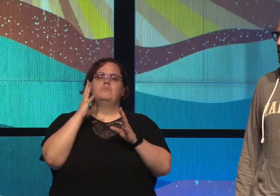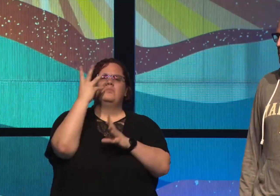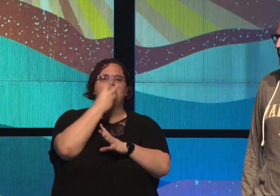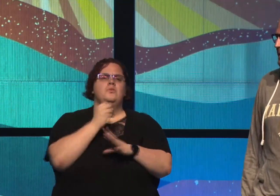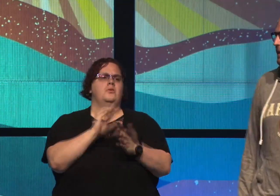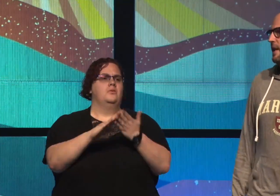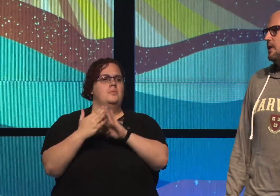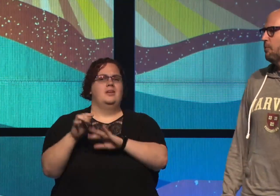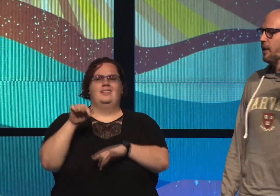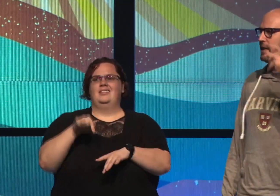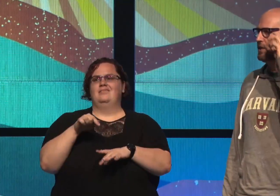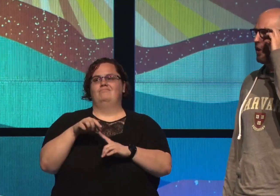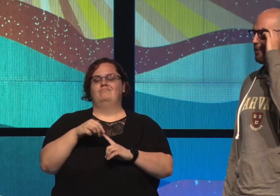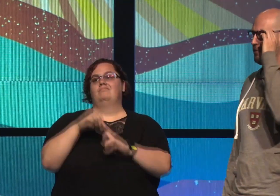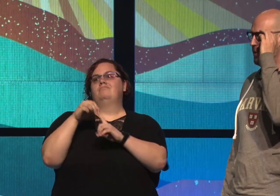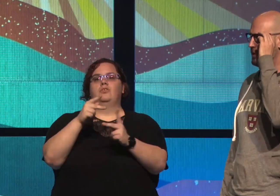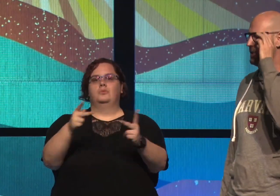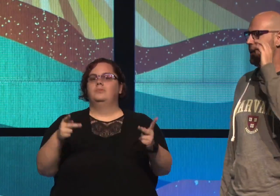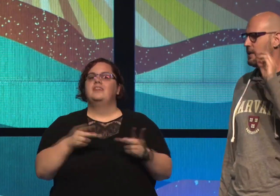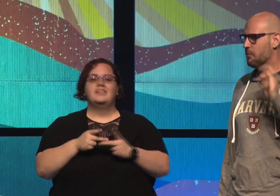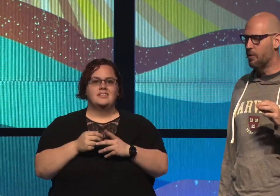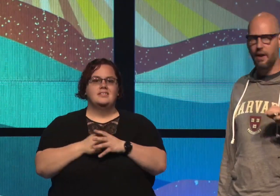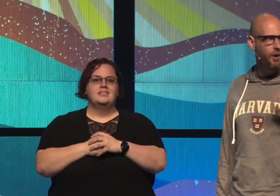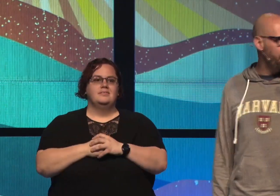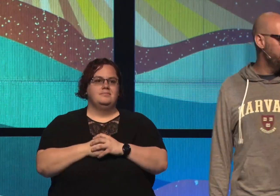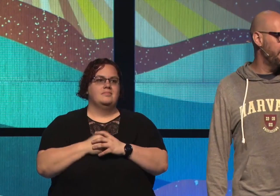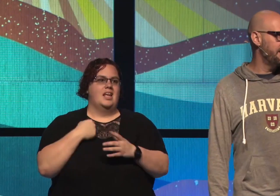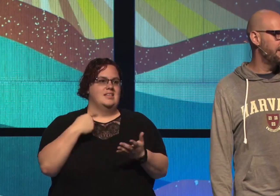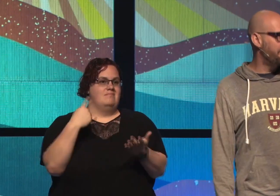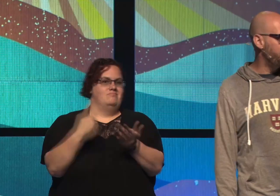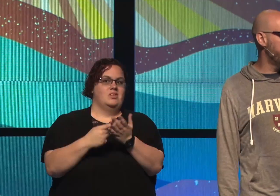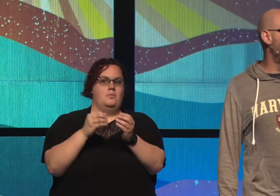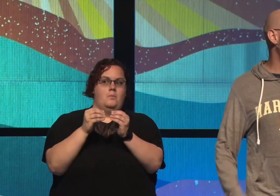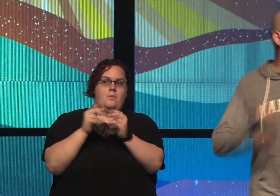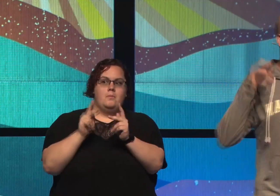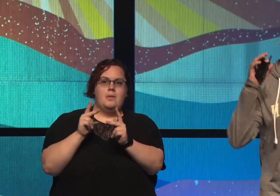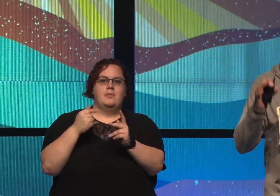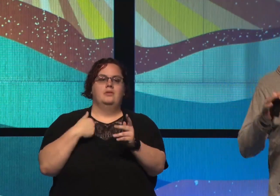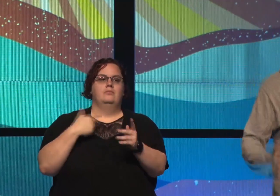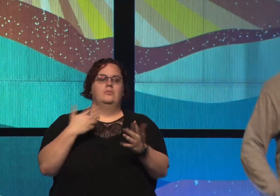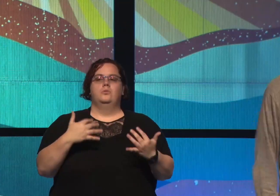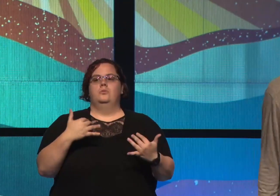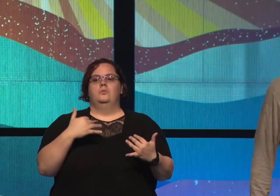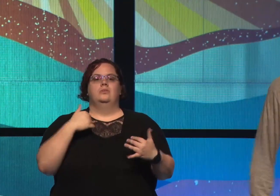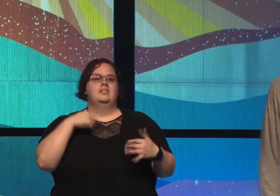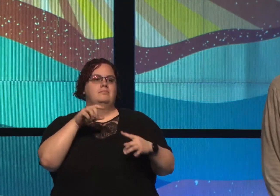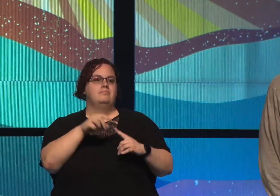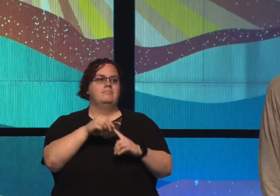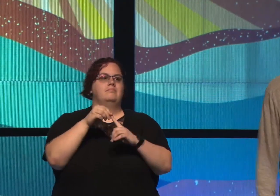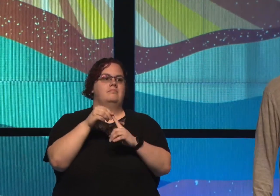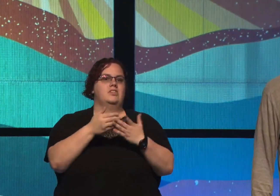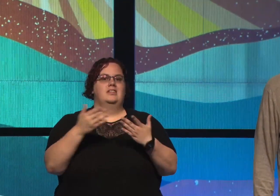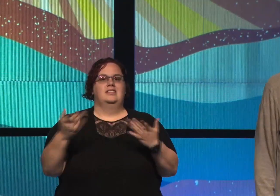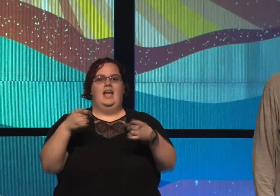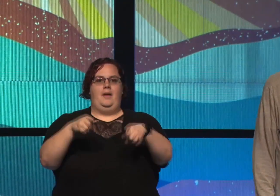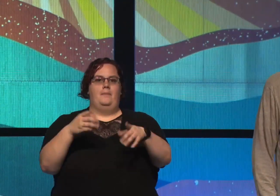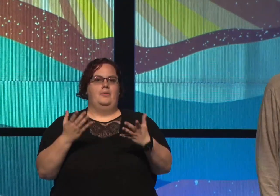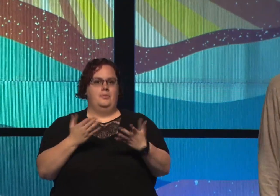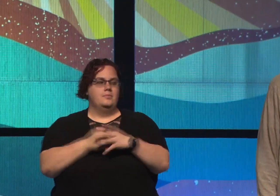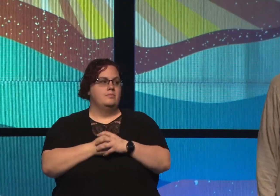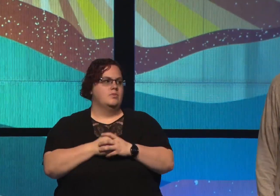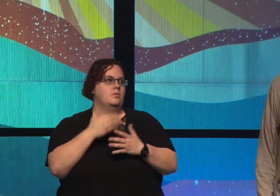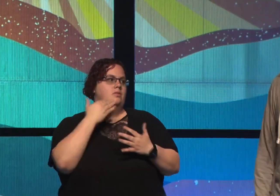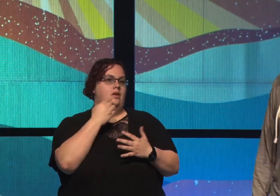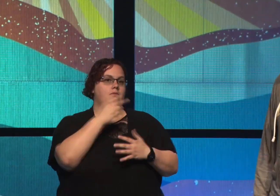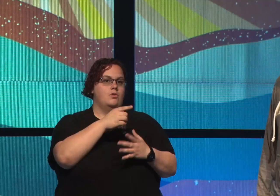is a special place. The more I get to talk with folks, the more I always realize it's a very special place that has been from its beginning. So we are grateful for you and your